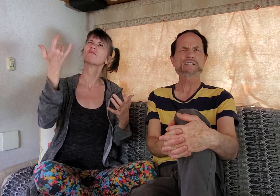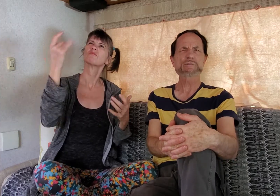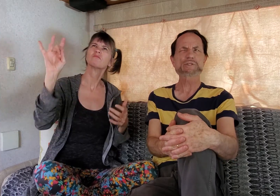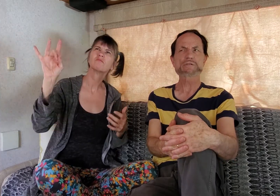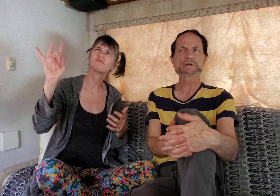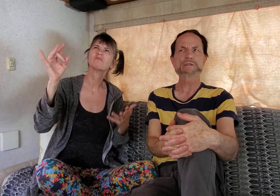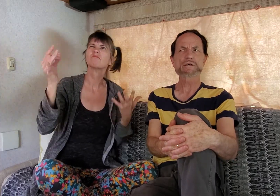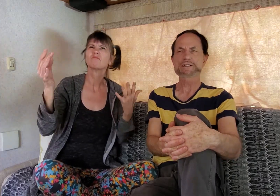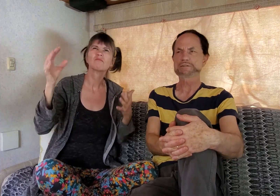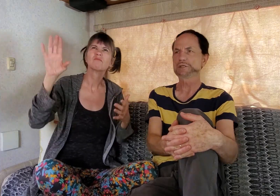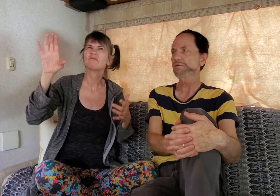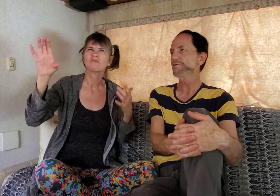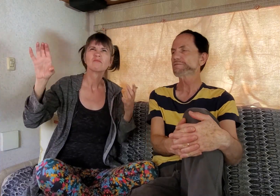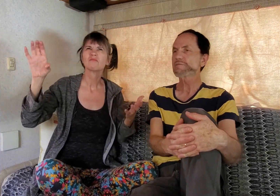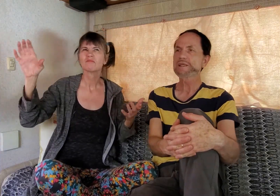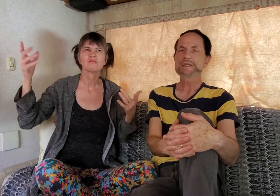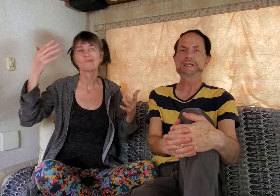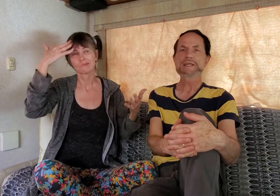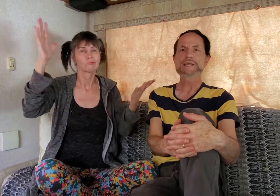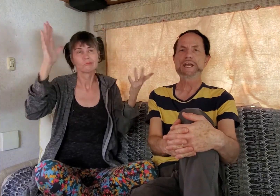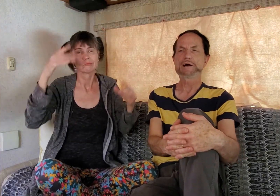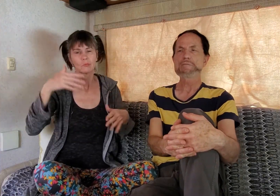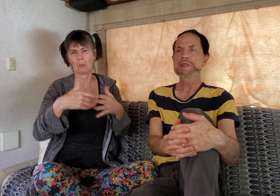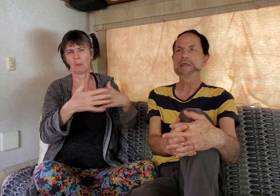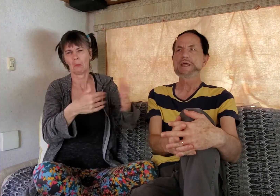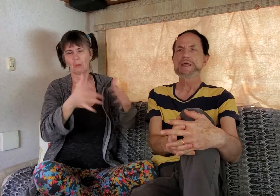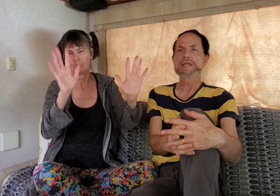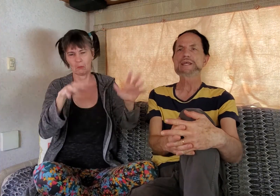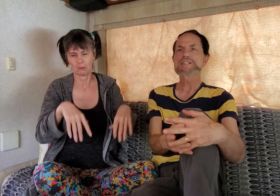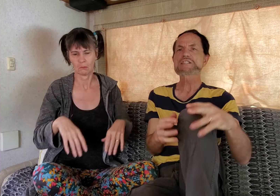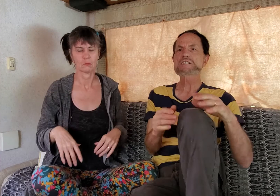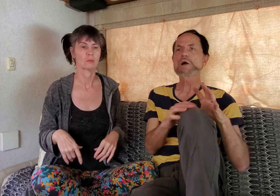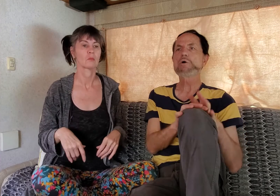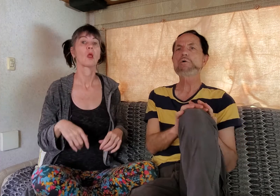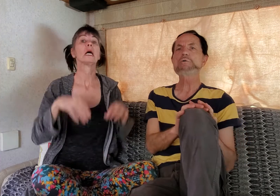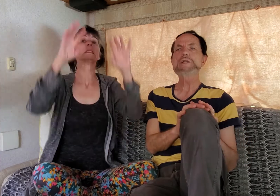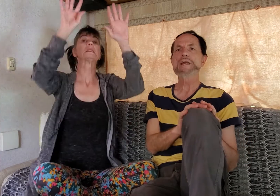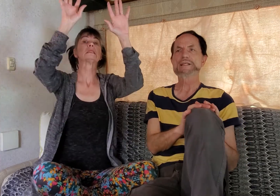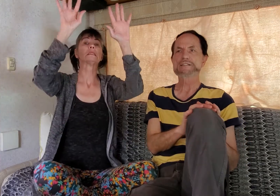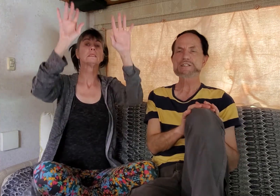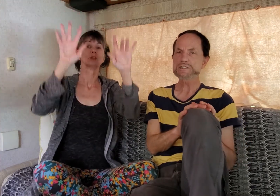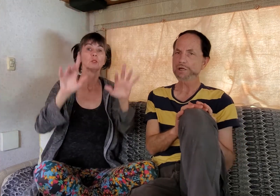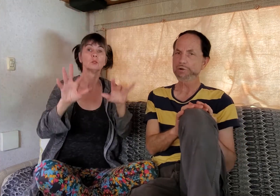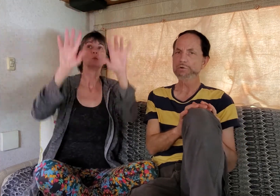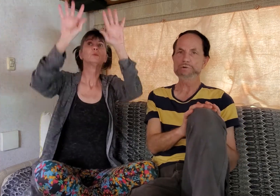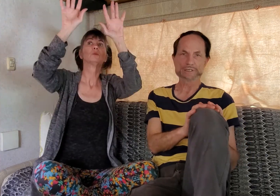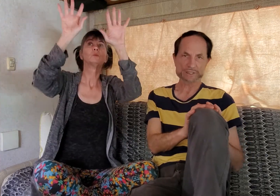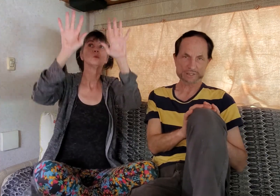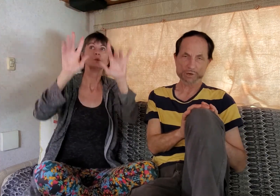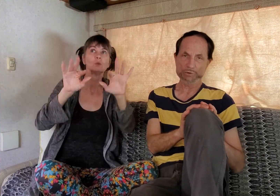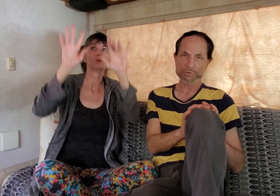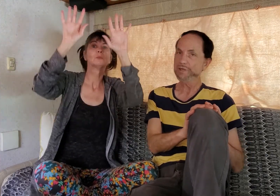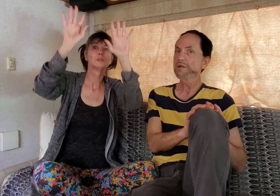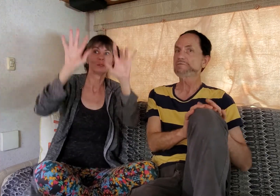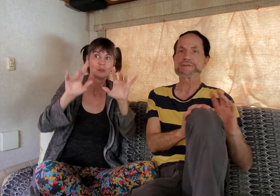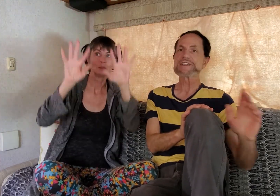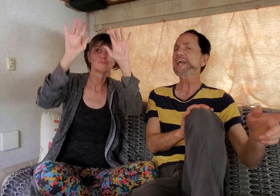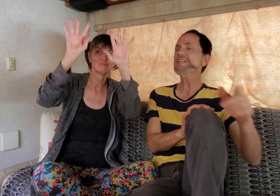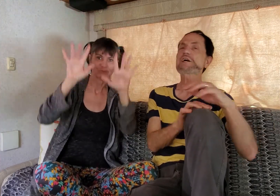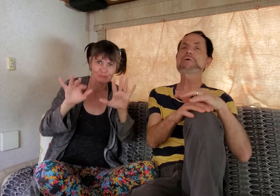something or other? I don't know. Anyhow, it snowed and snowed and snowed for days on